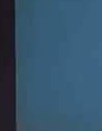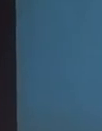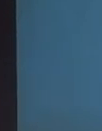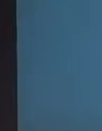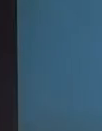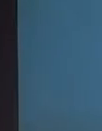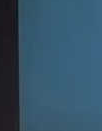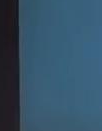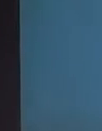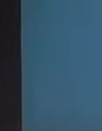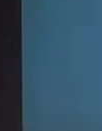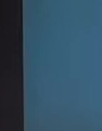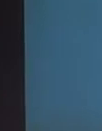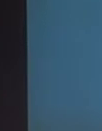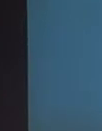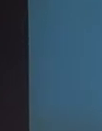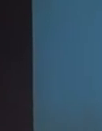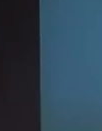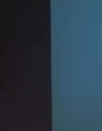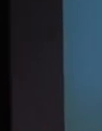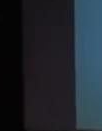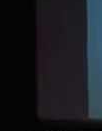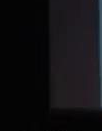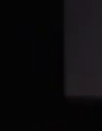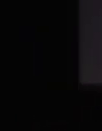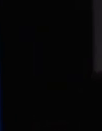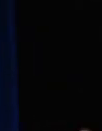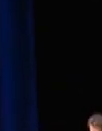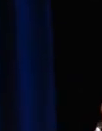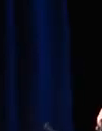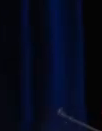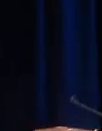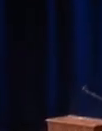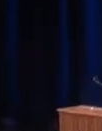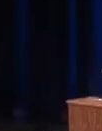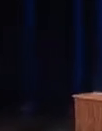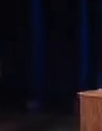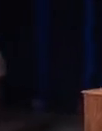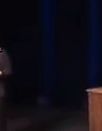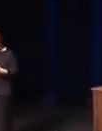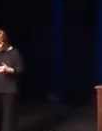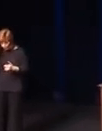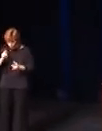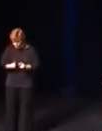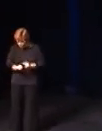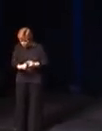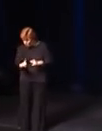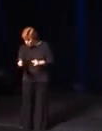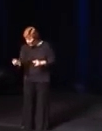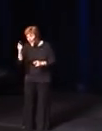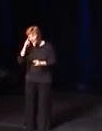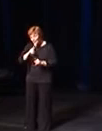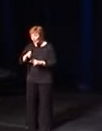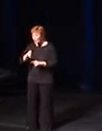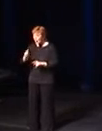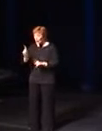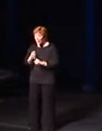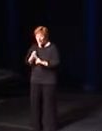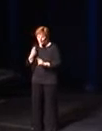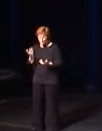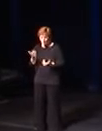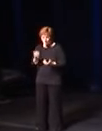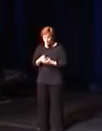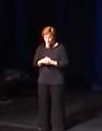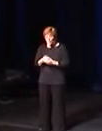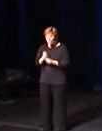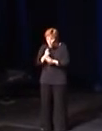curve. Well, as the cattle come on around the bend, they think they're going back to where they came from. So we're using behavior. But one of the things that I had to